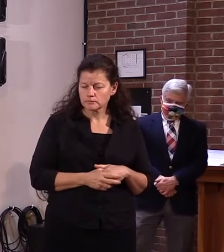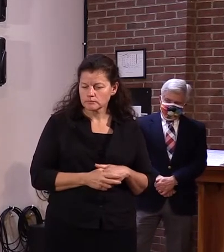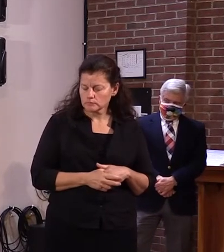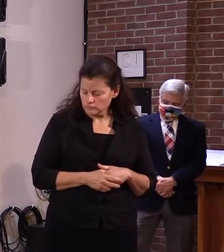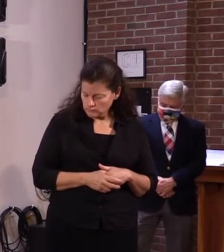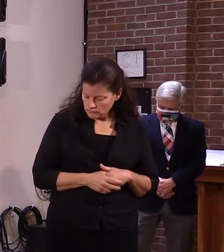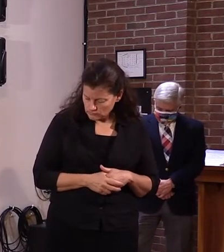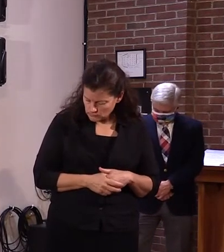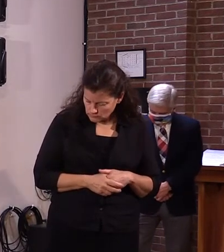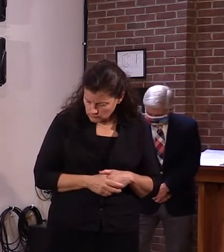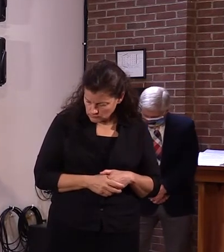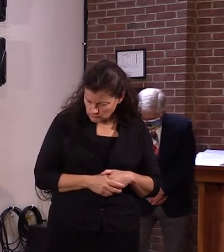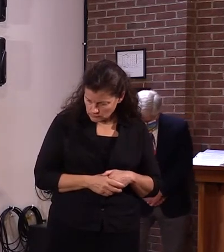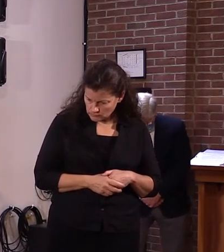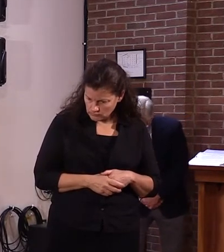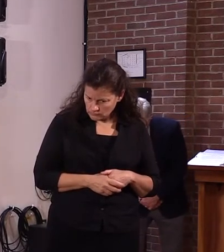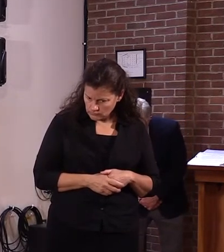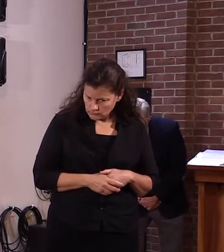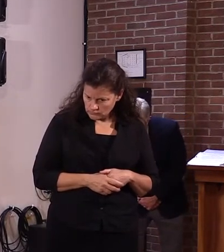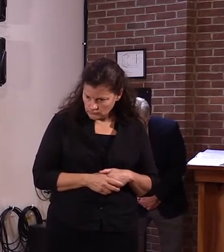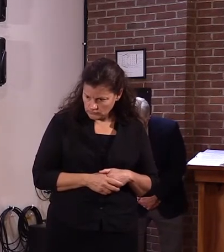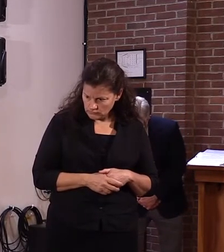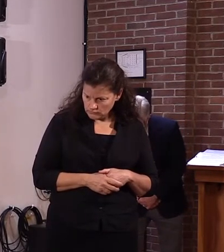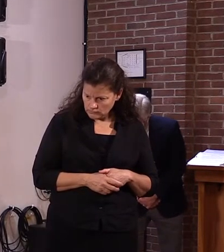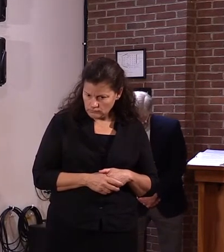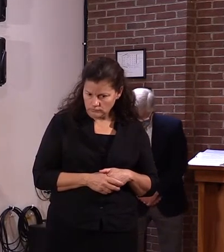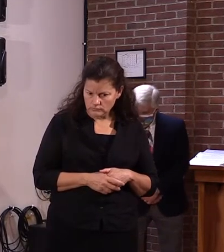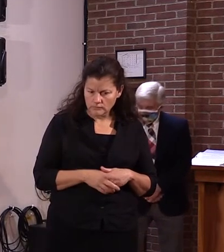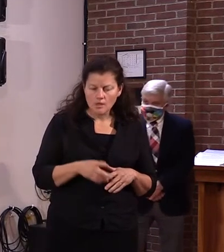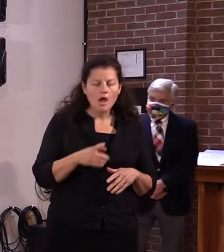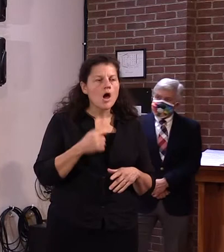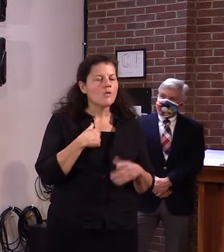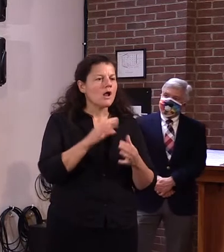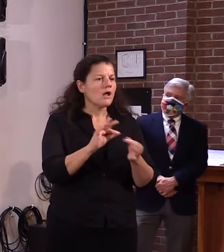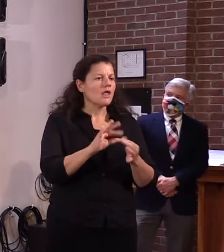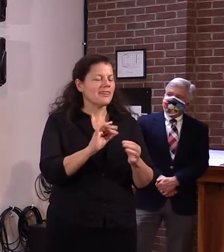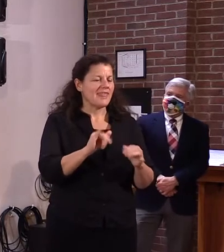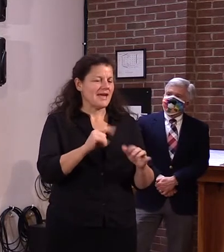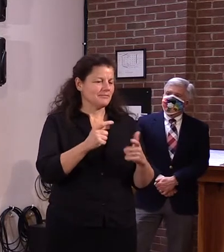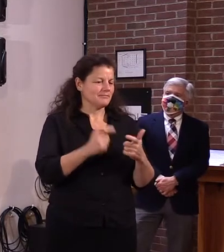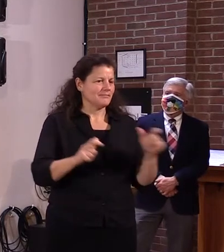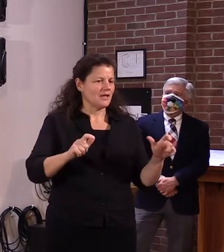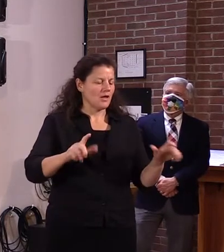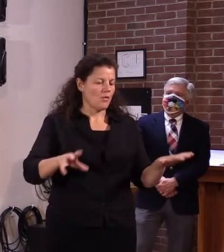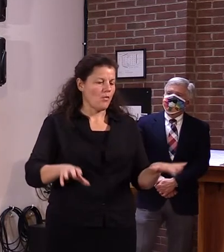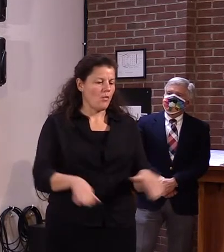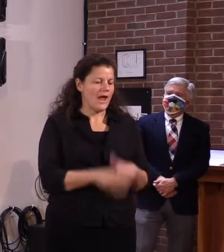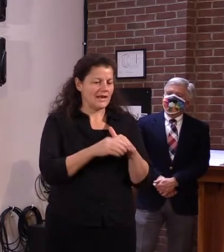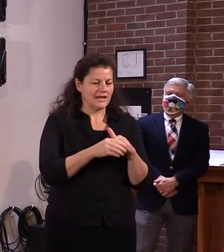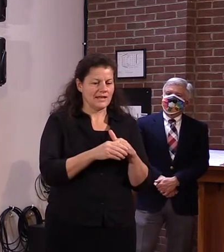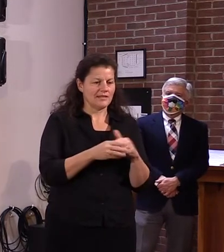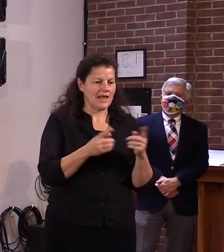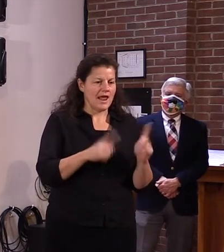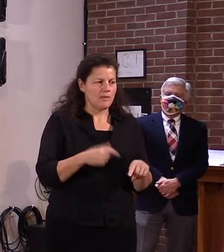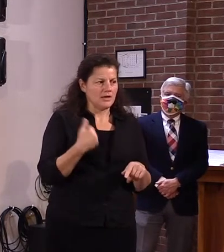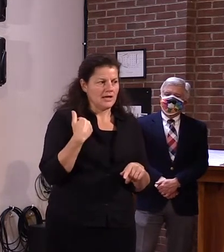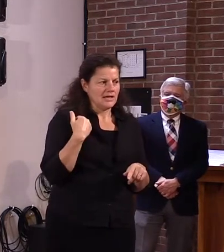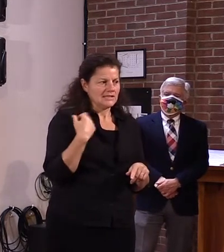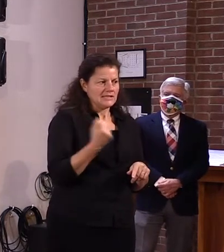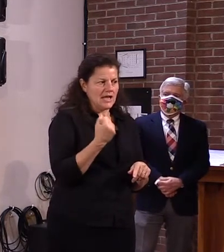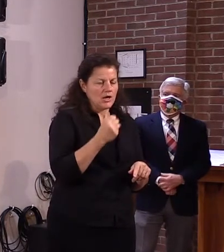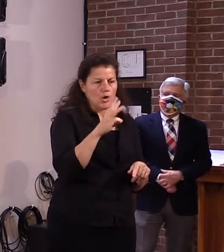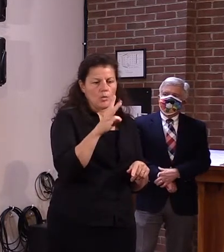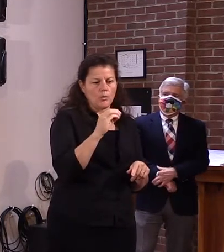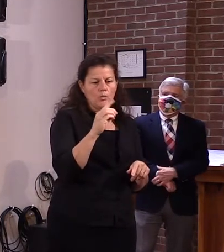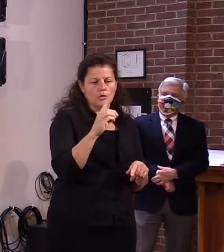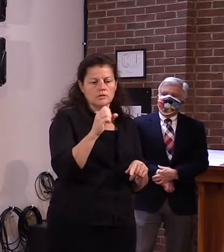I wanted to touch on the maskless wedding in Woodstock that happened on Saturday, where 40 or so people weren't